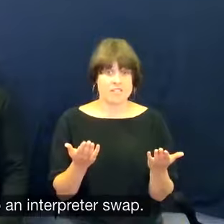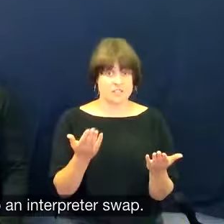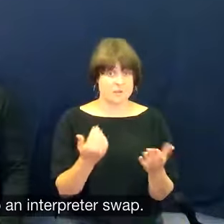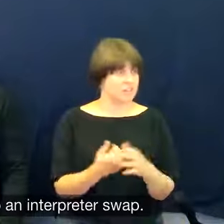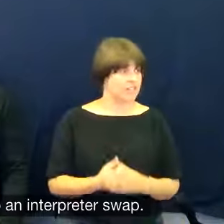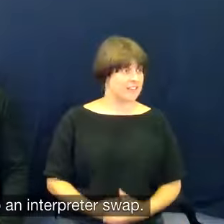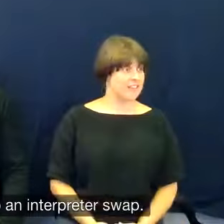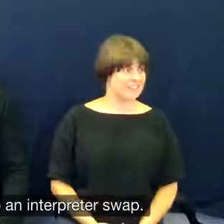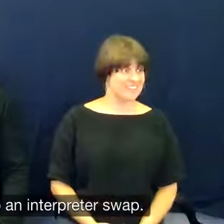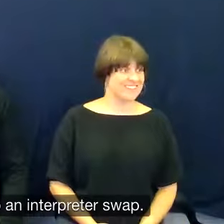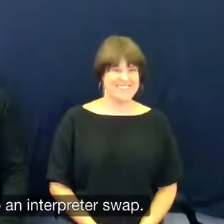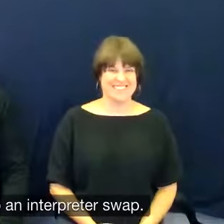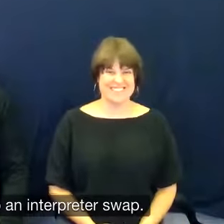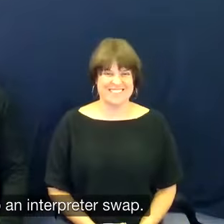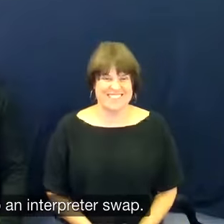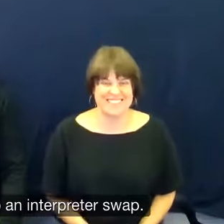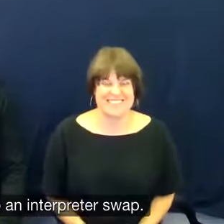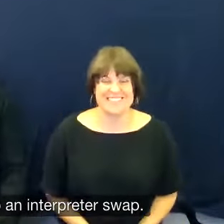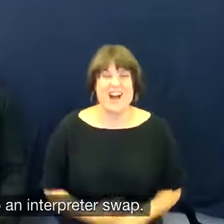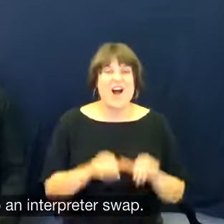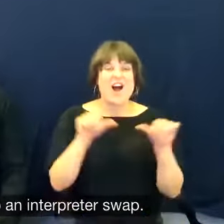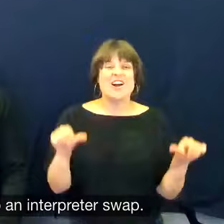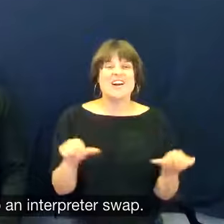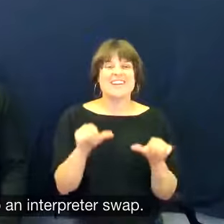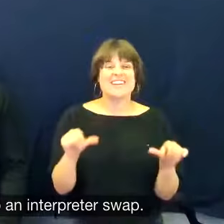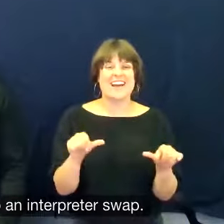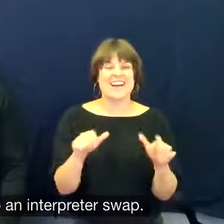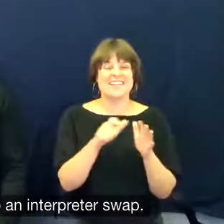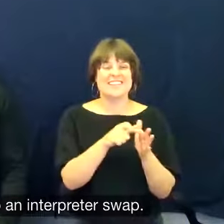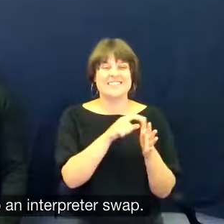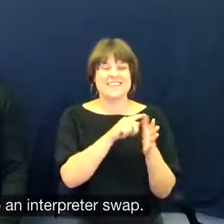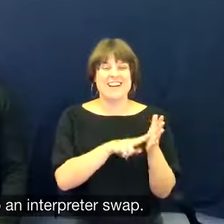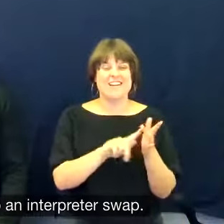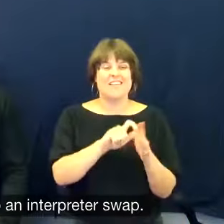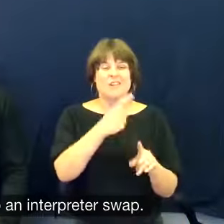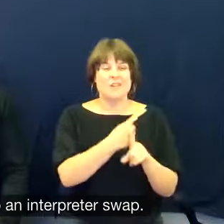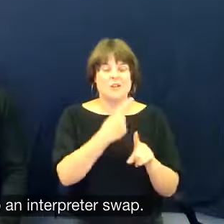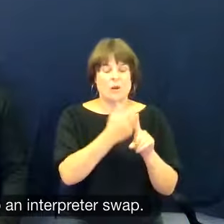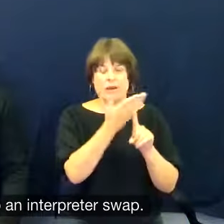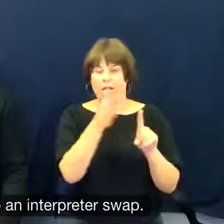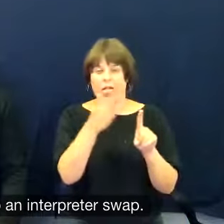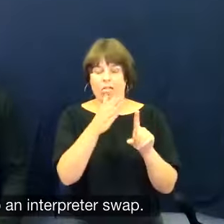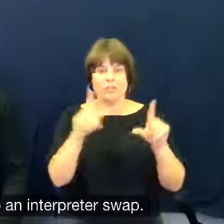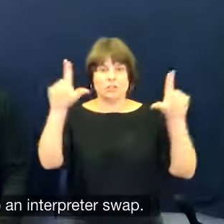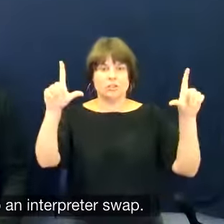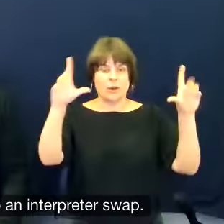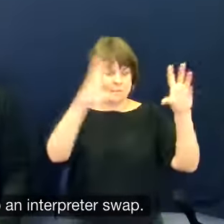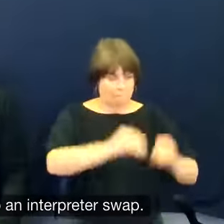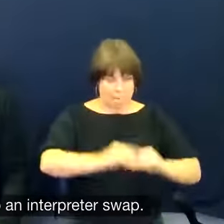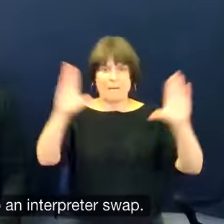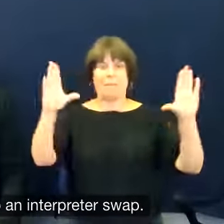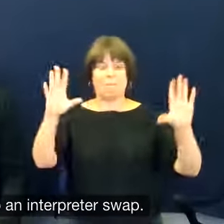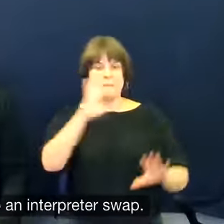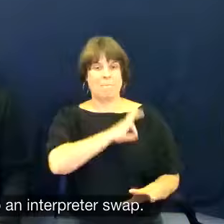I think she's just watching, yeah. Okay, I'm just a bit distracted. We had a screen change with my